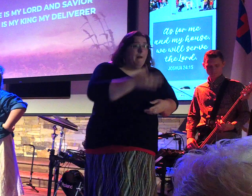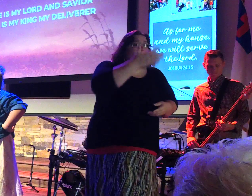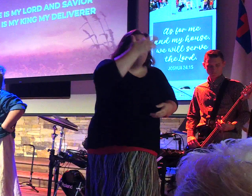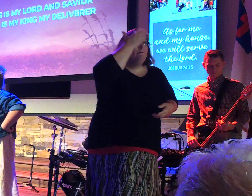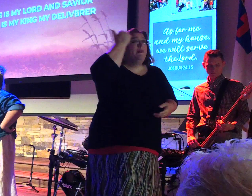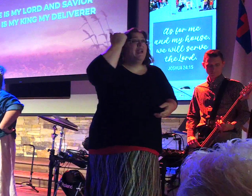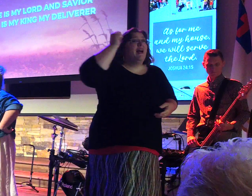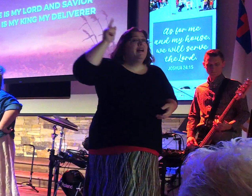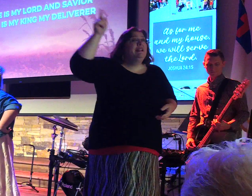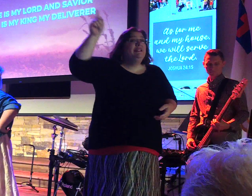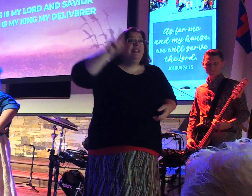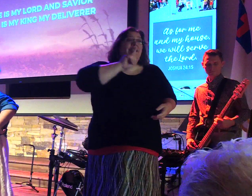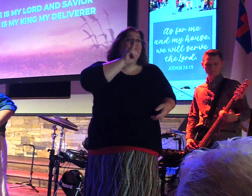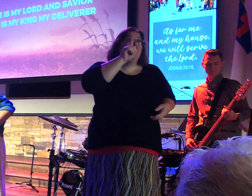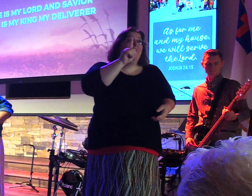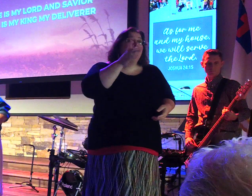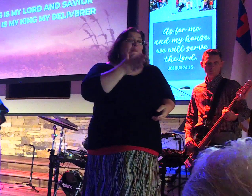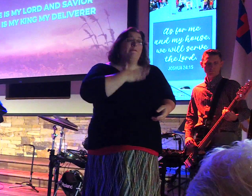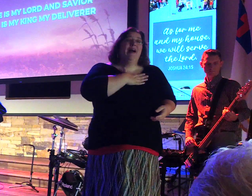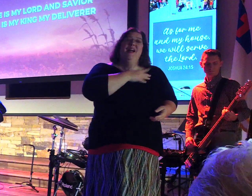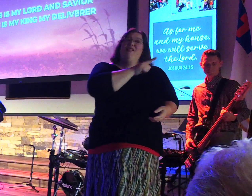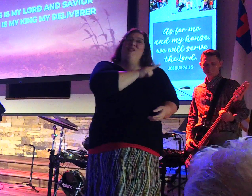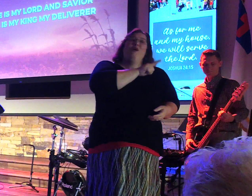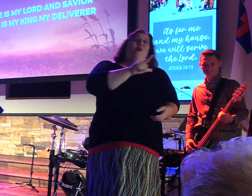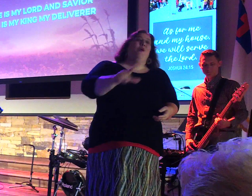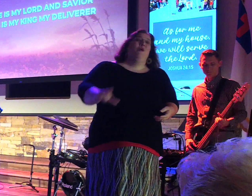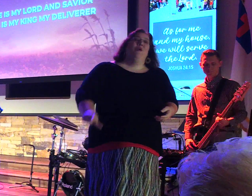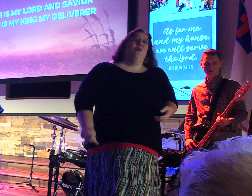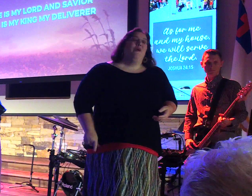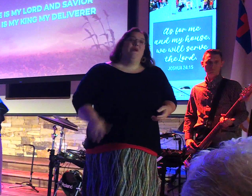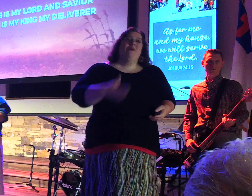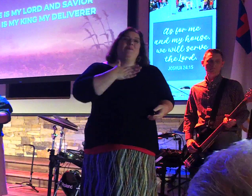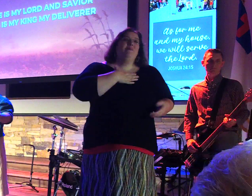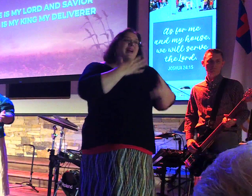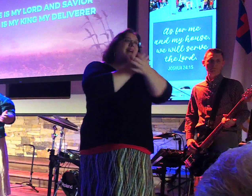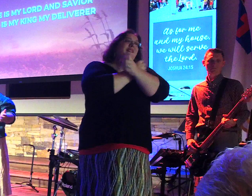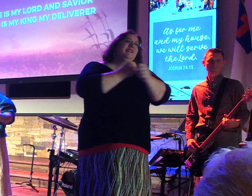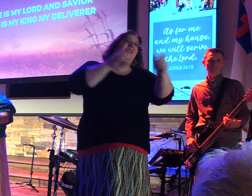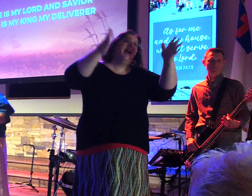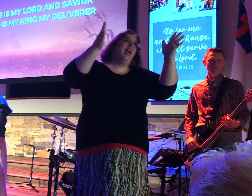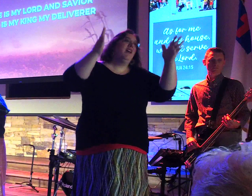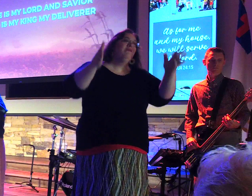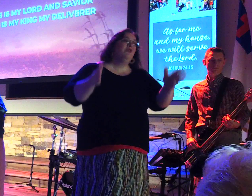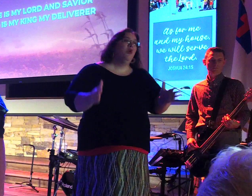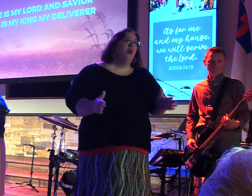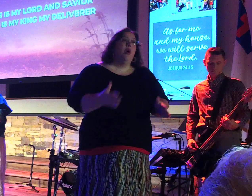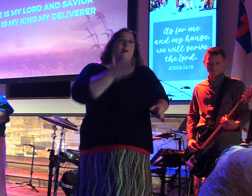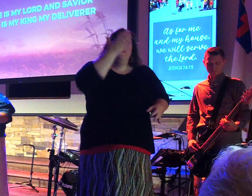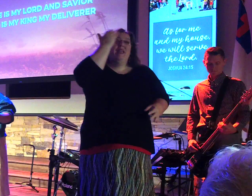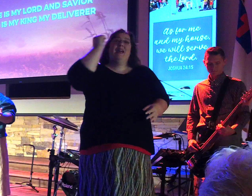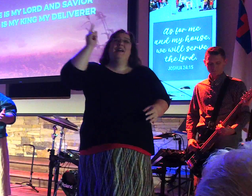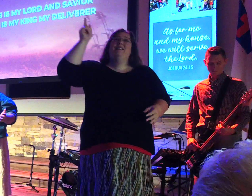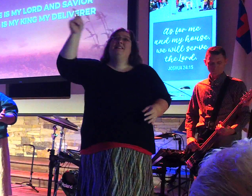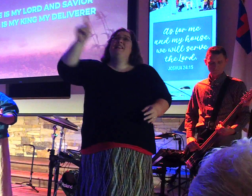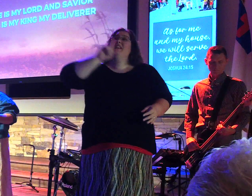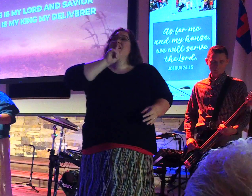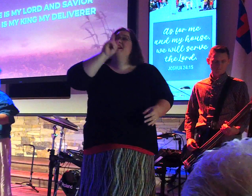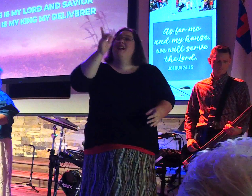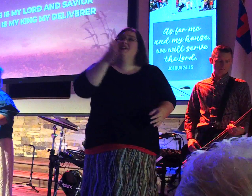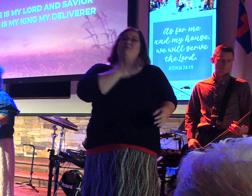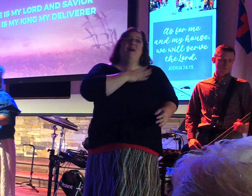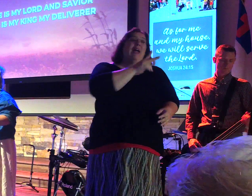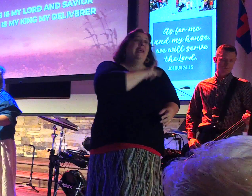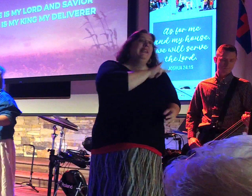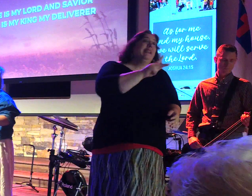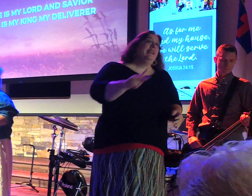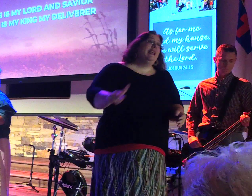Because He is my Lord and His Savior. Because He is